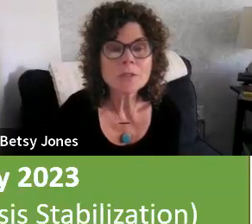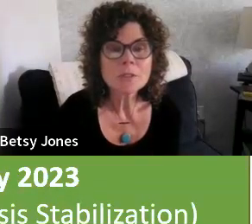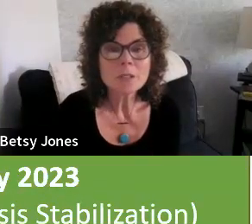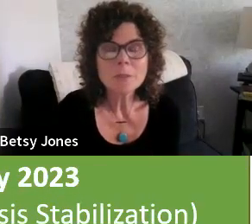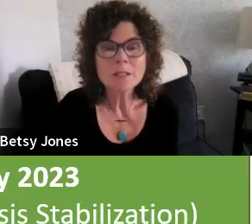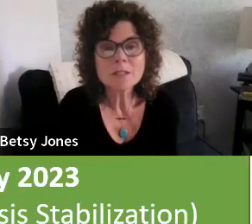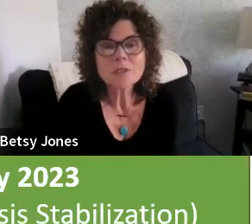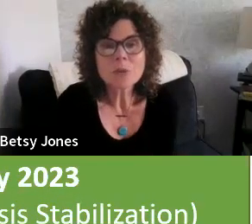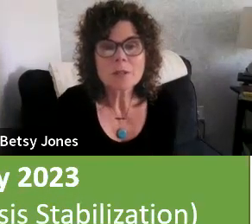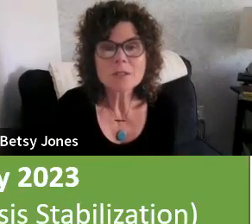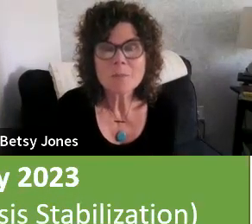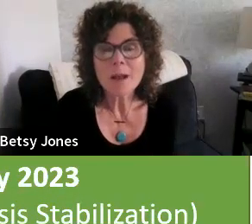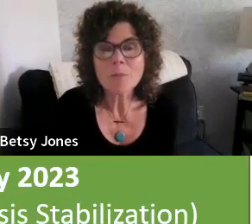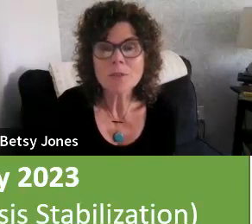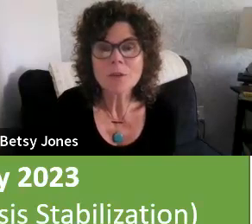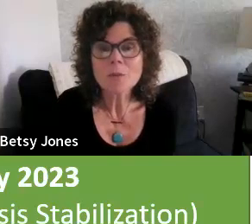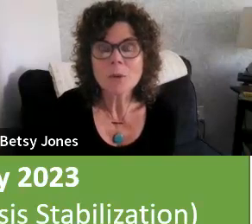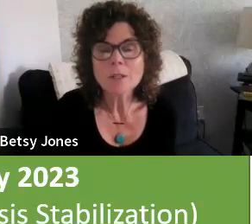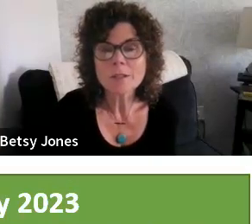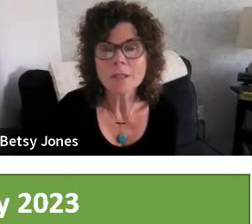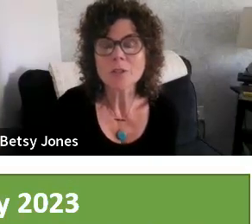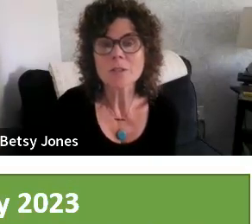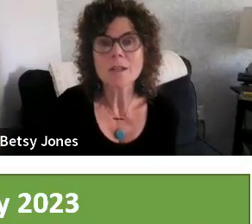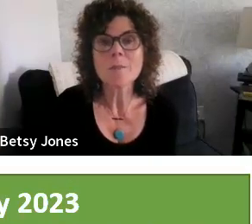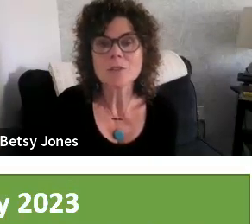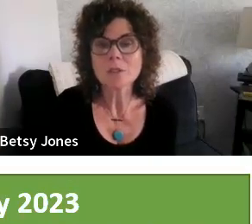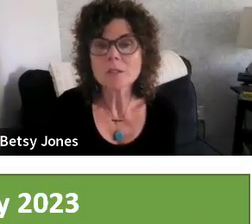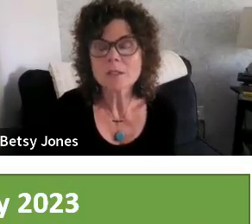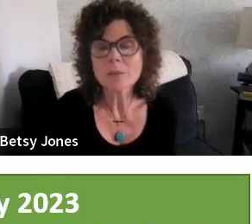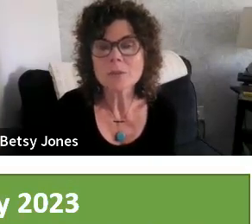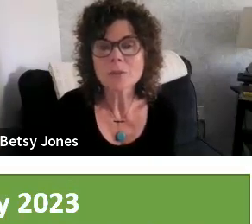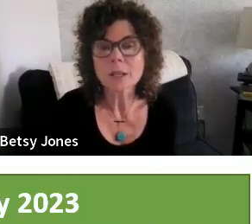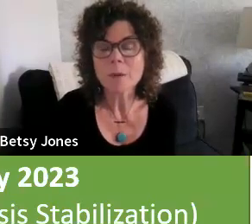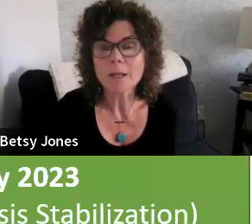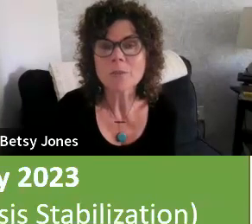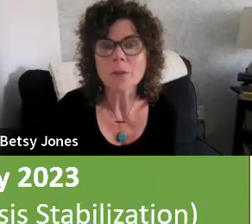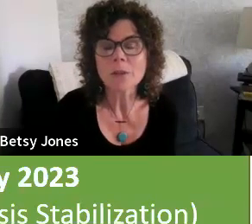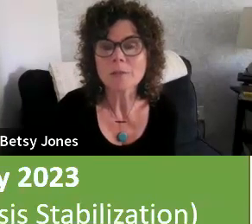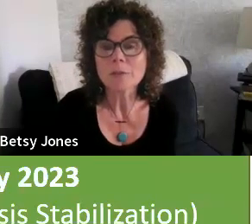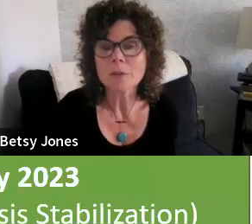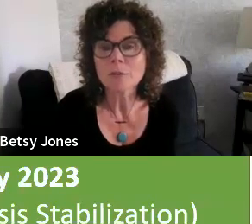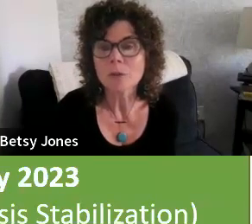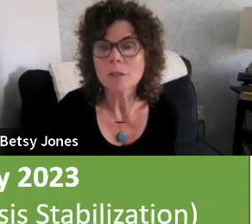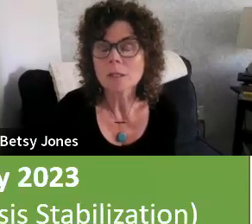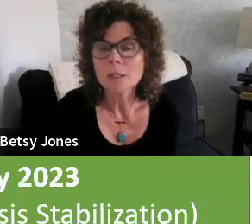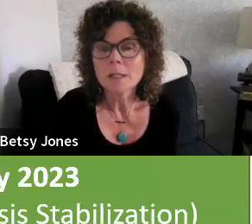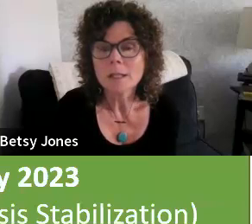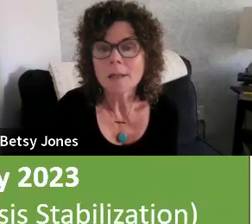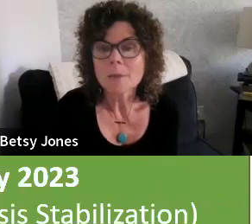So this is our committee decision process map with the 1-year extension, as I mentioned, that was created by House Bill